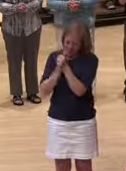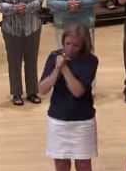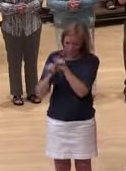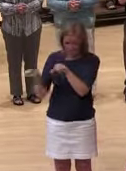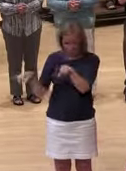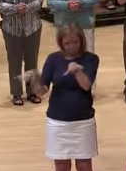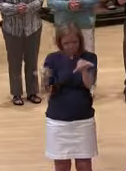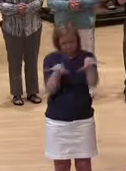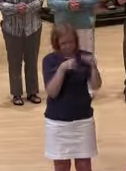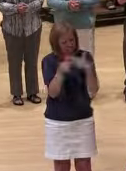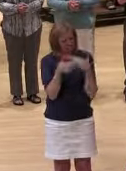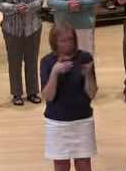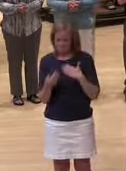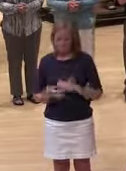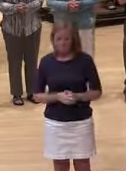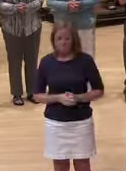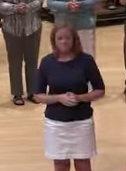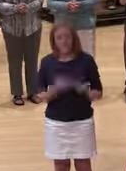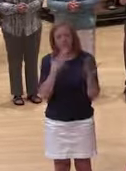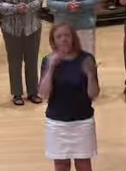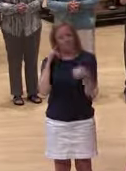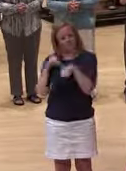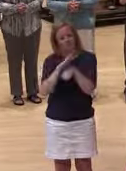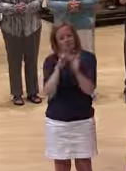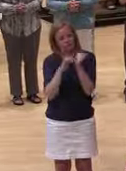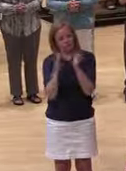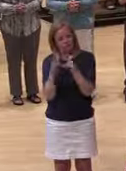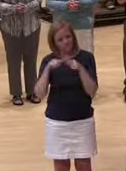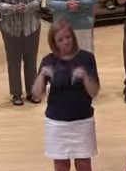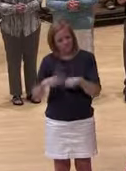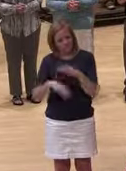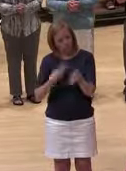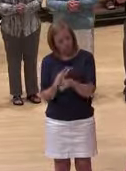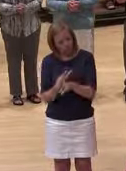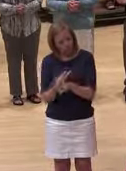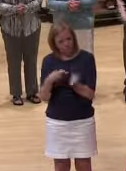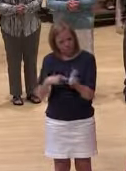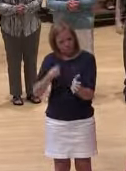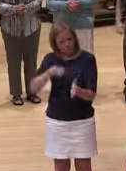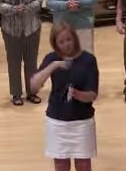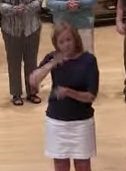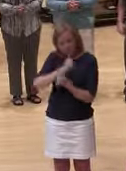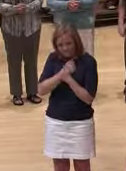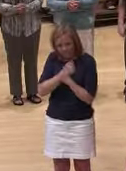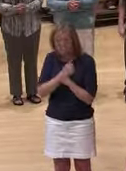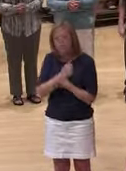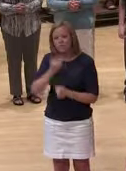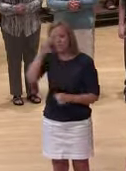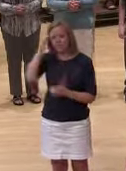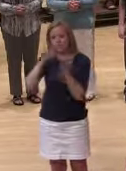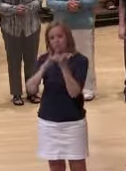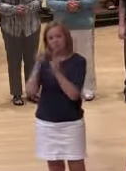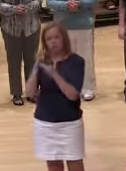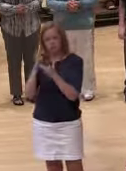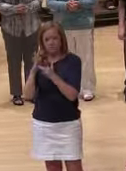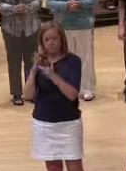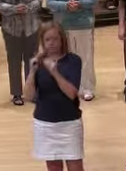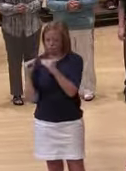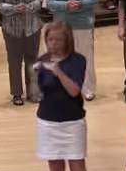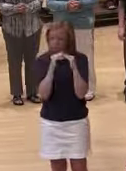what. Thanks for sending Jesus here to show us the love of God. We know that he treated everybody with kindness